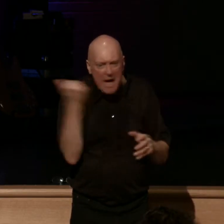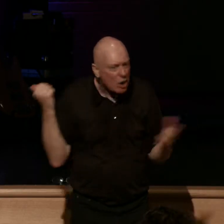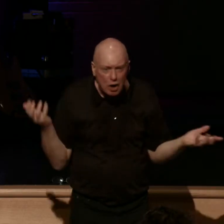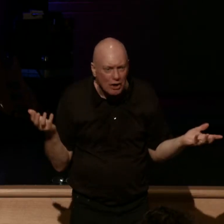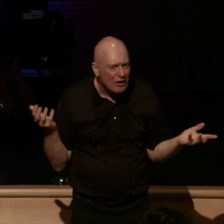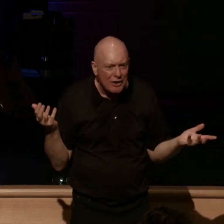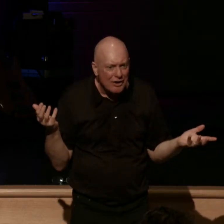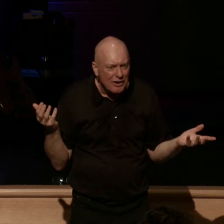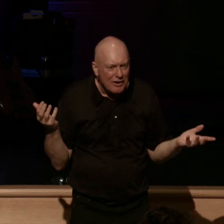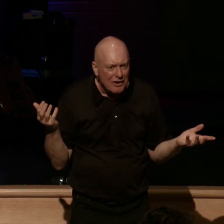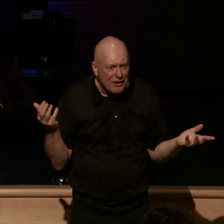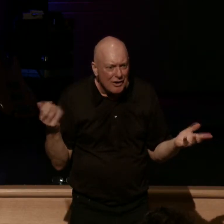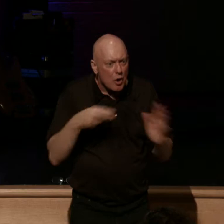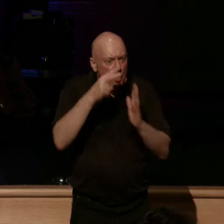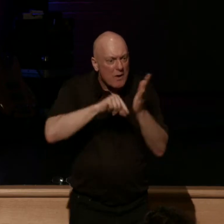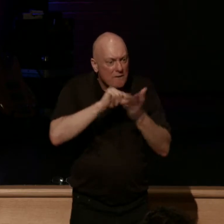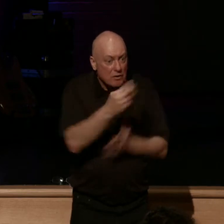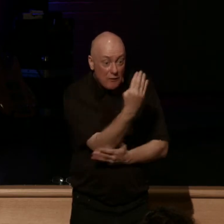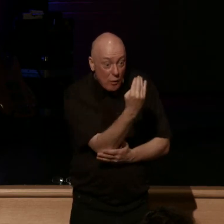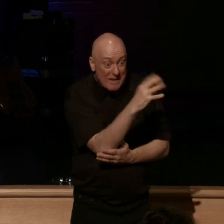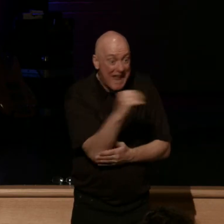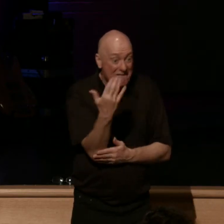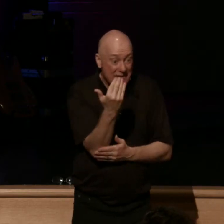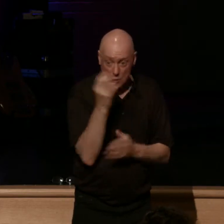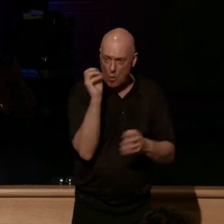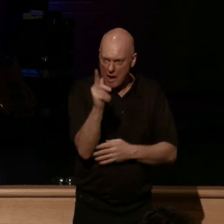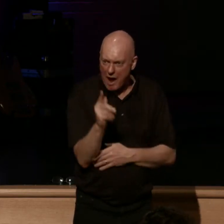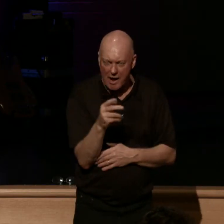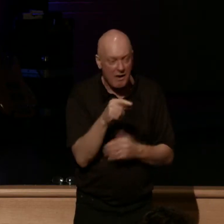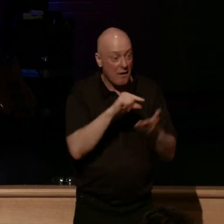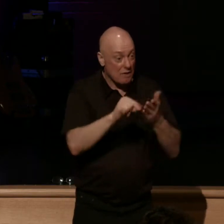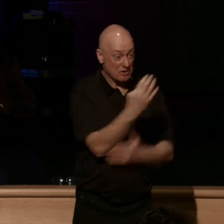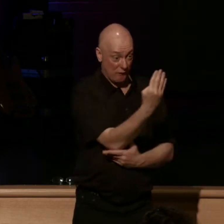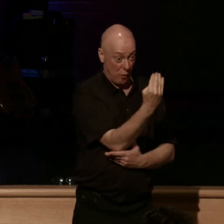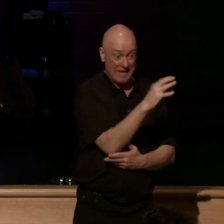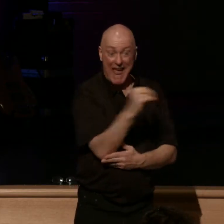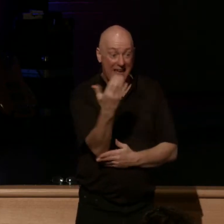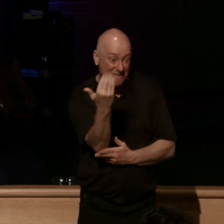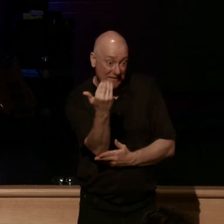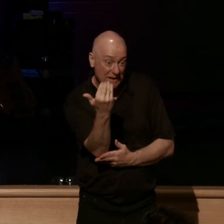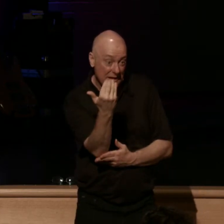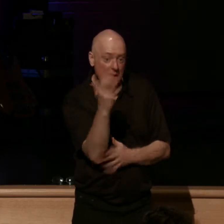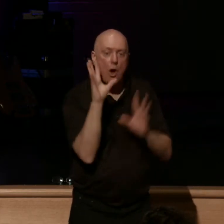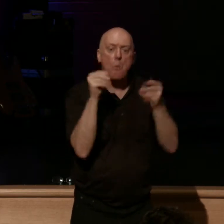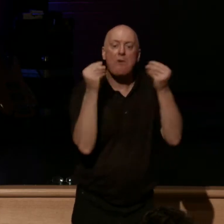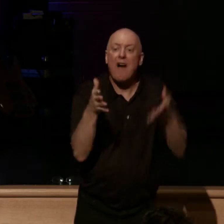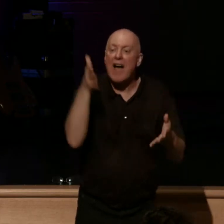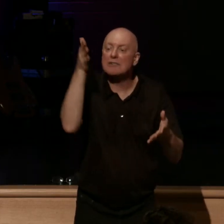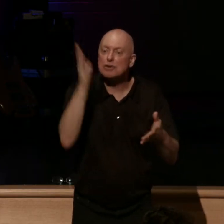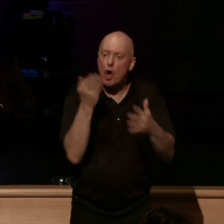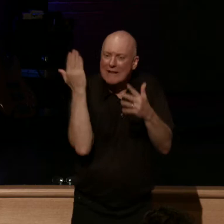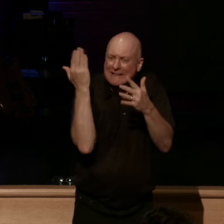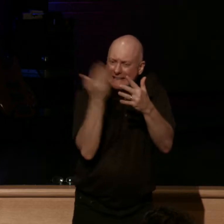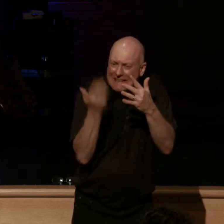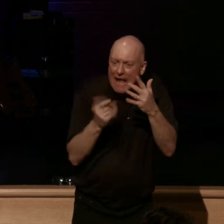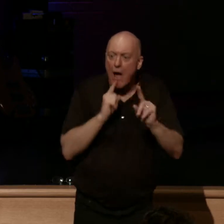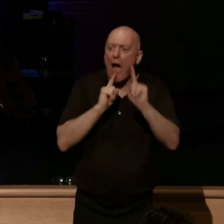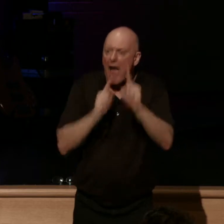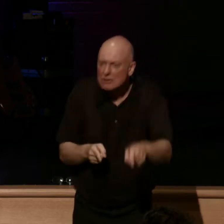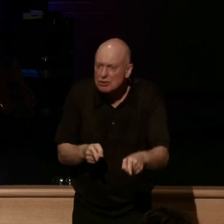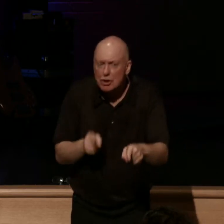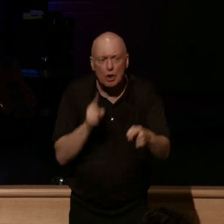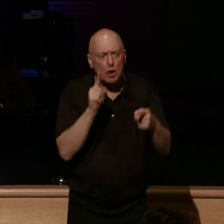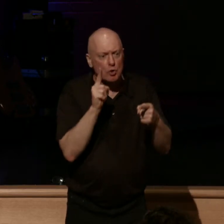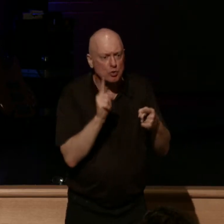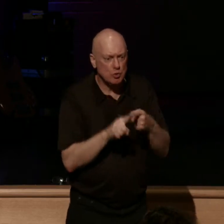yet. Now, as you look at verses 14 and 15, okay? Verses 14 and 15 provide God's detailed answer